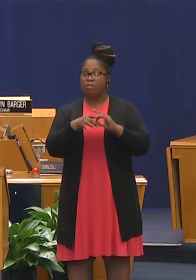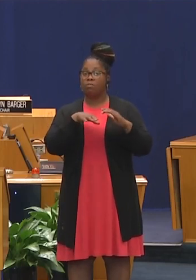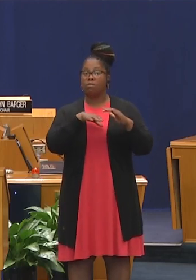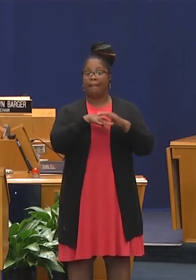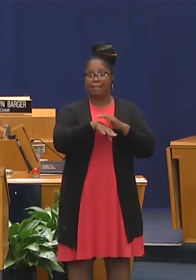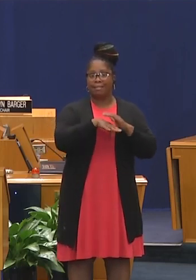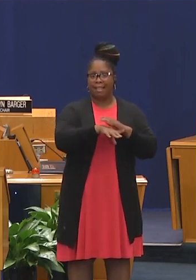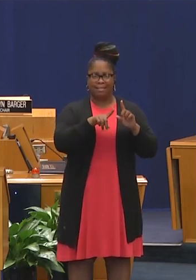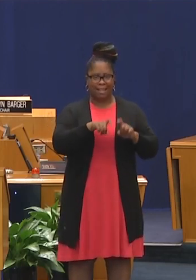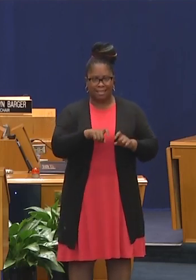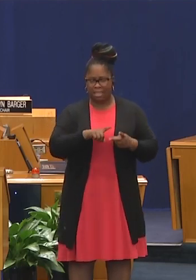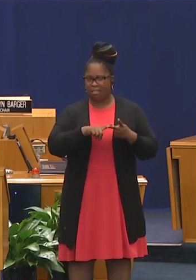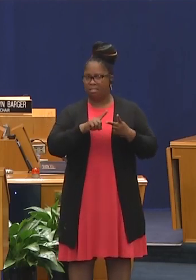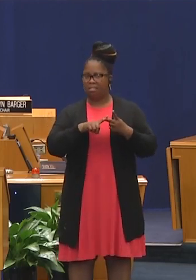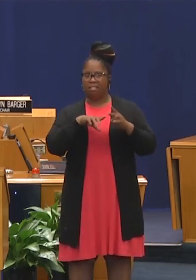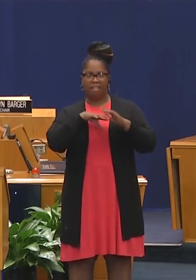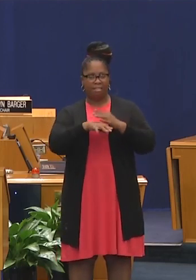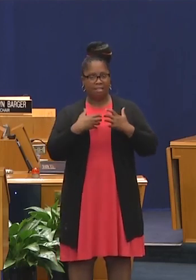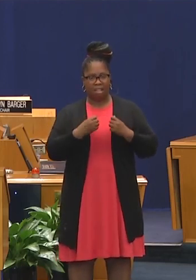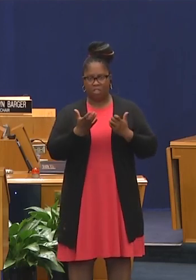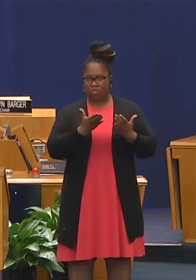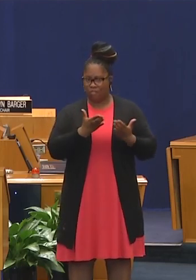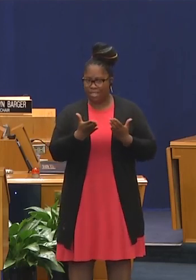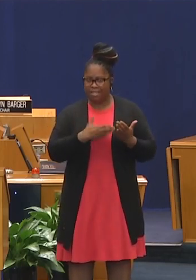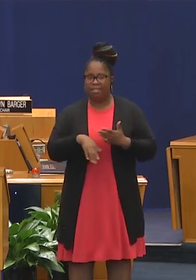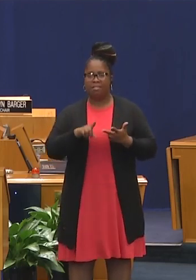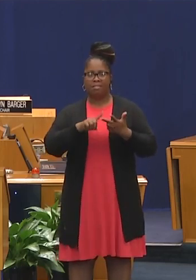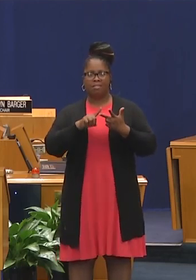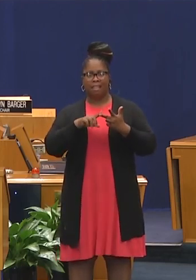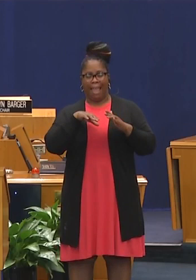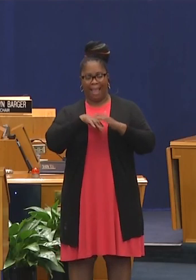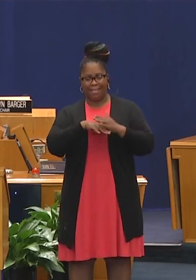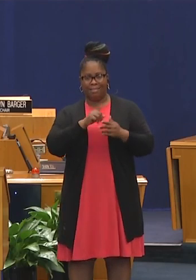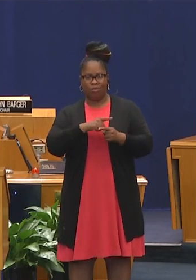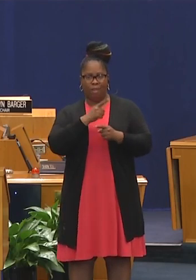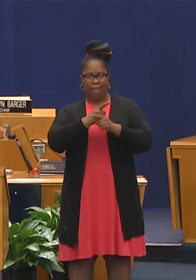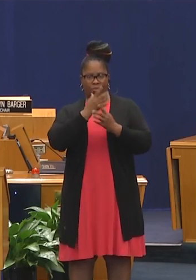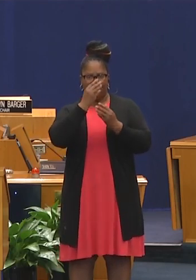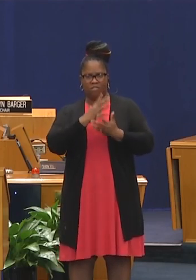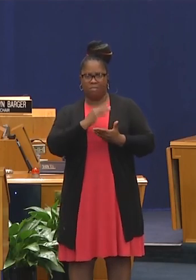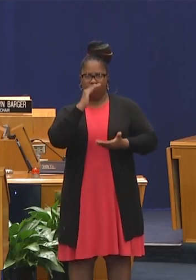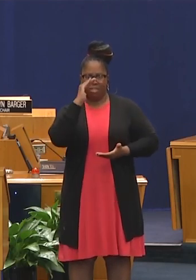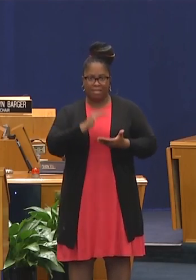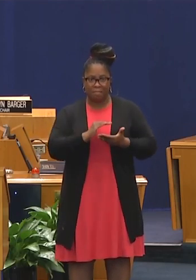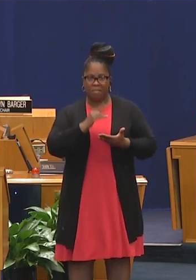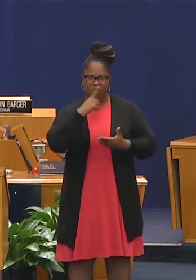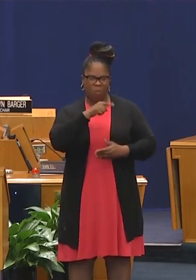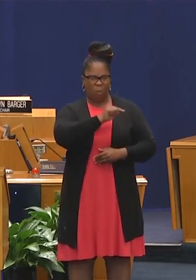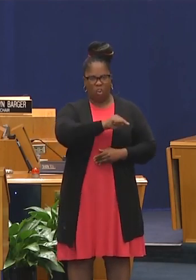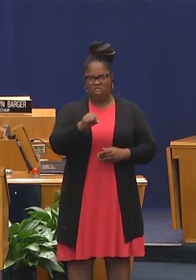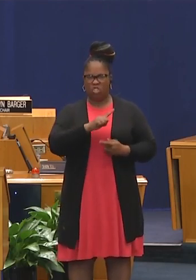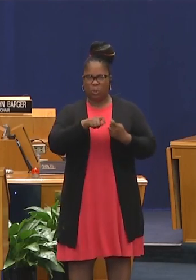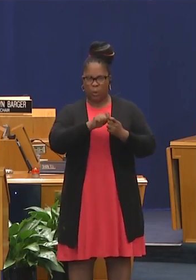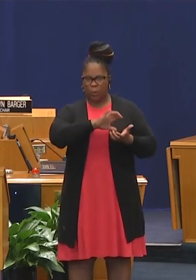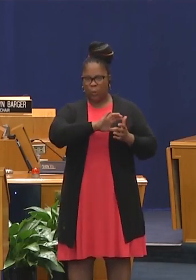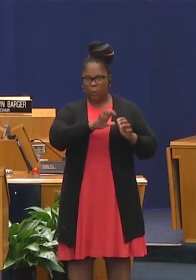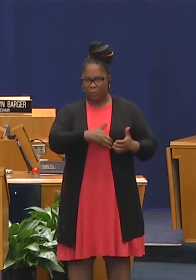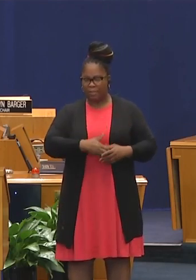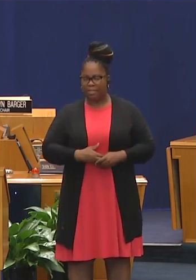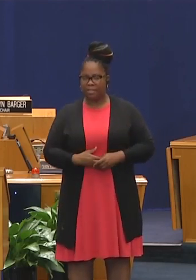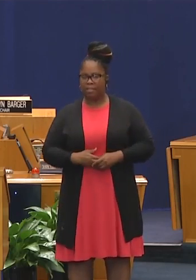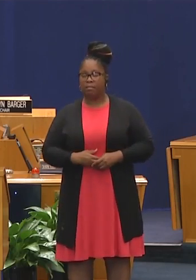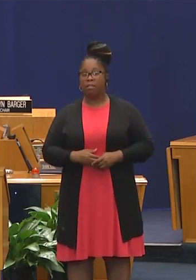testing, to access to health services, and to access to accurate information about COVID-19. For those of you